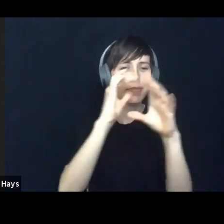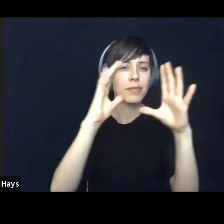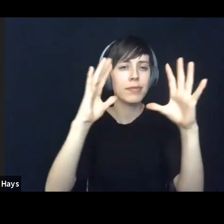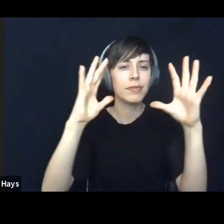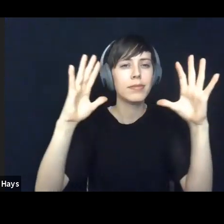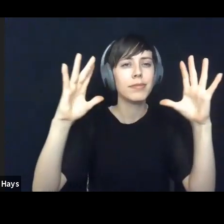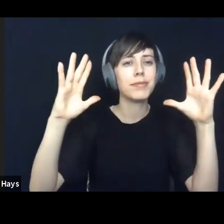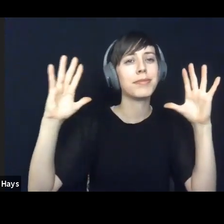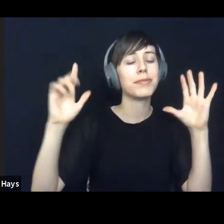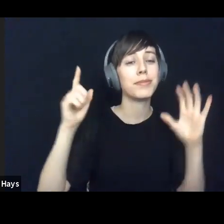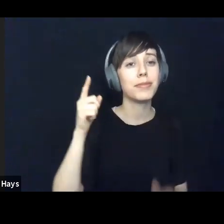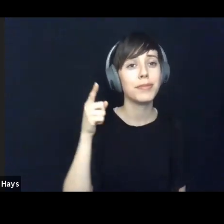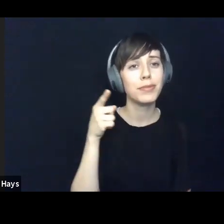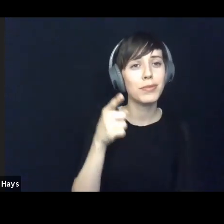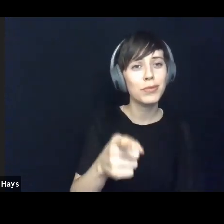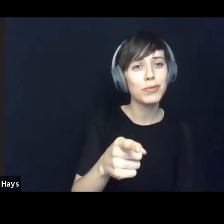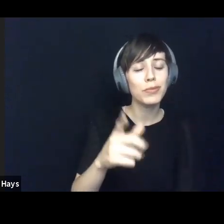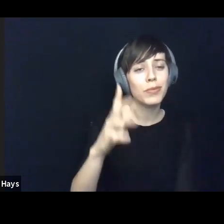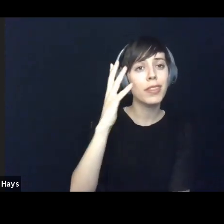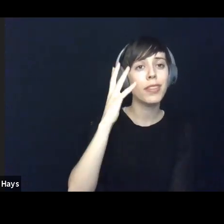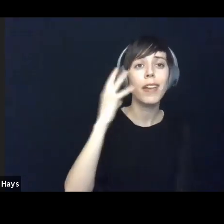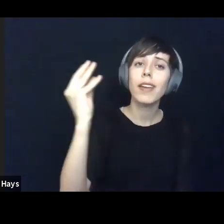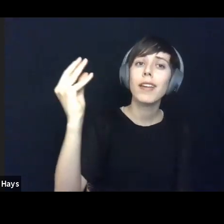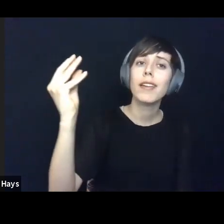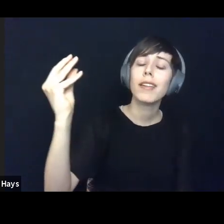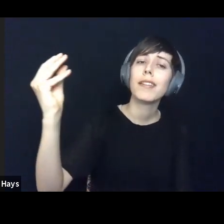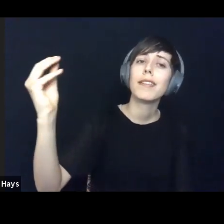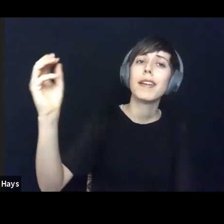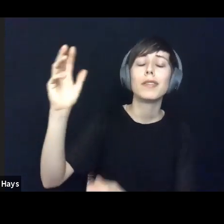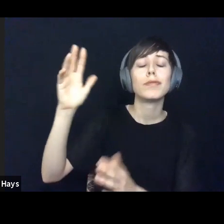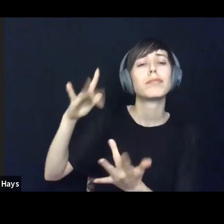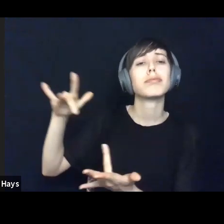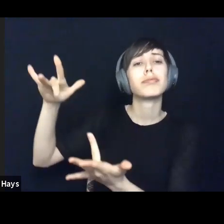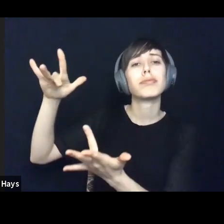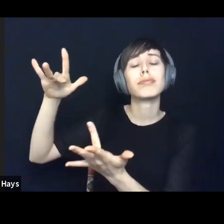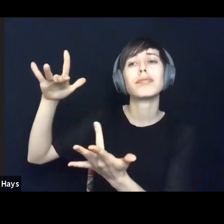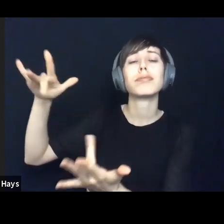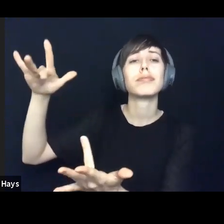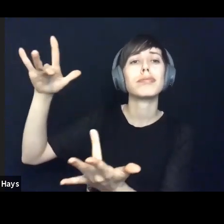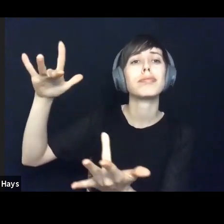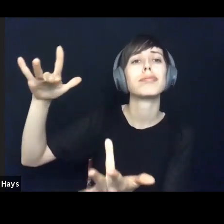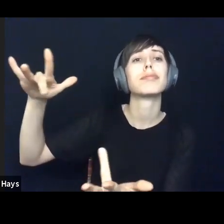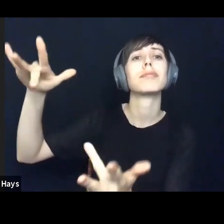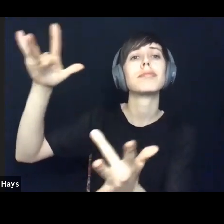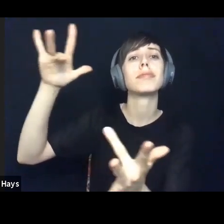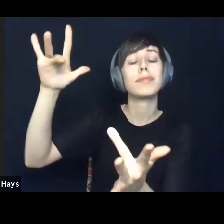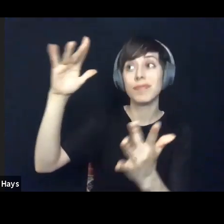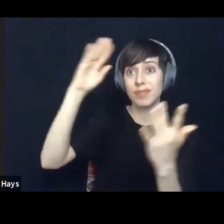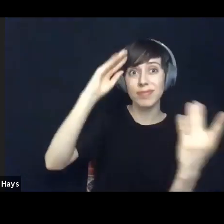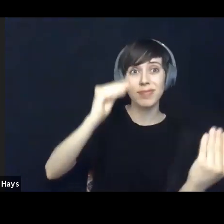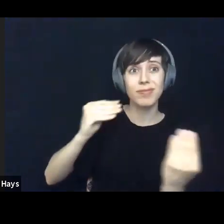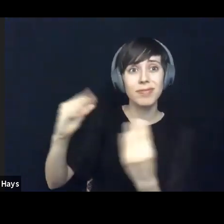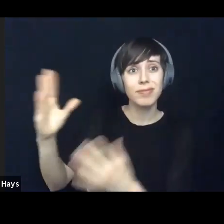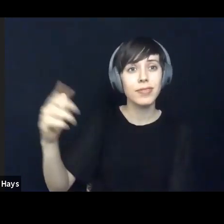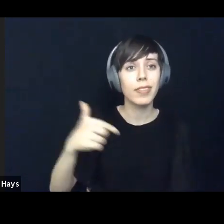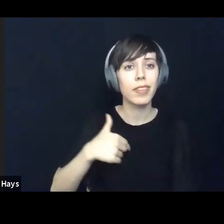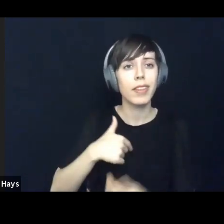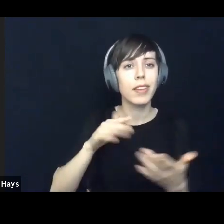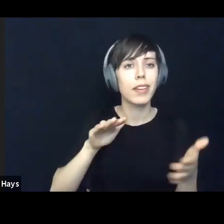If you found out that I died while you were away,